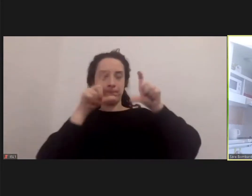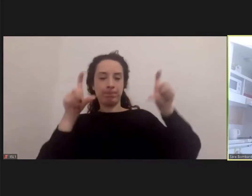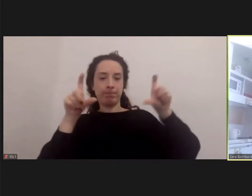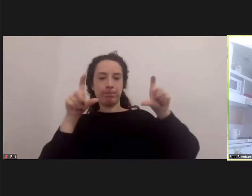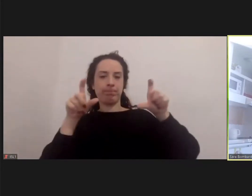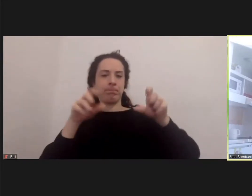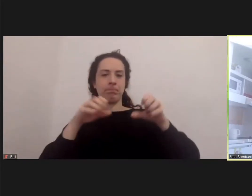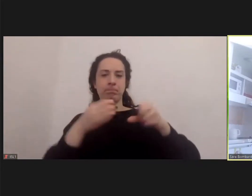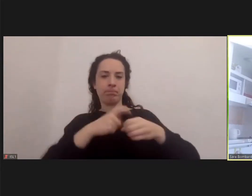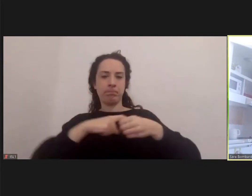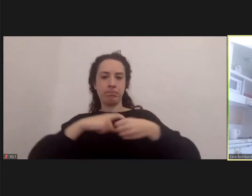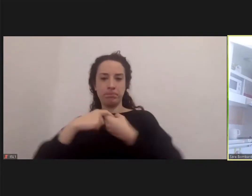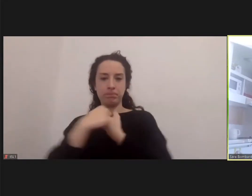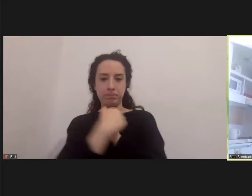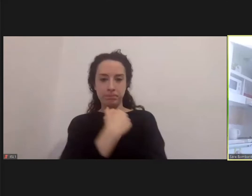organizational forms.